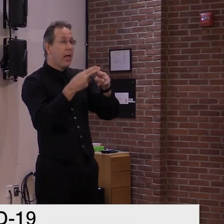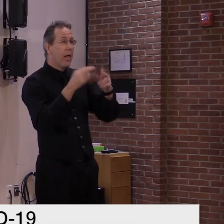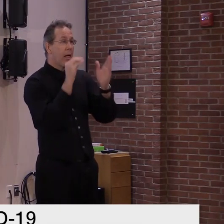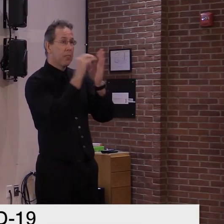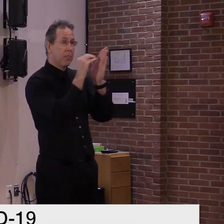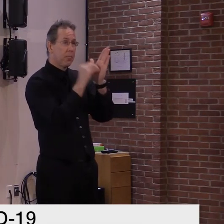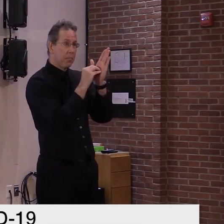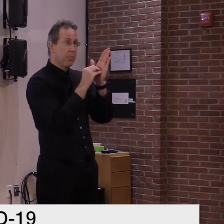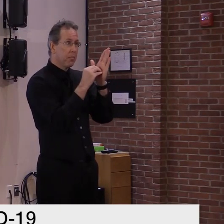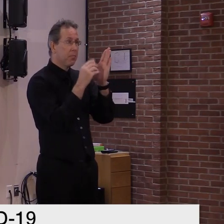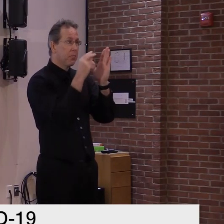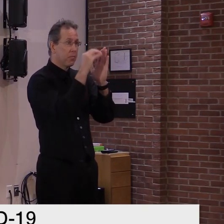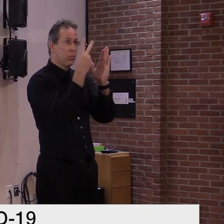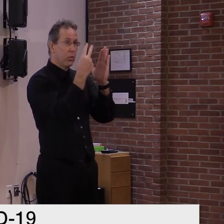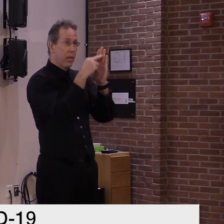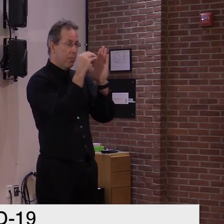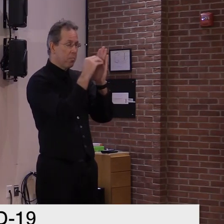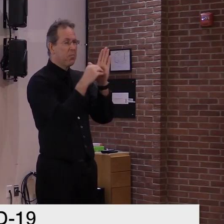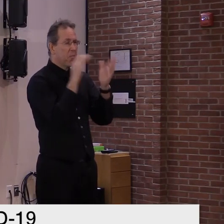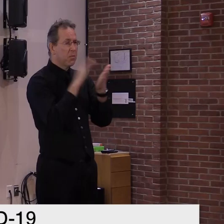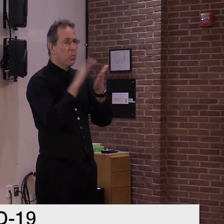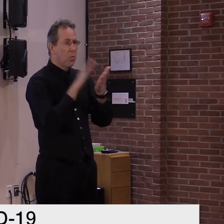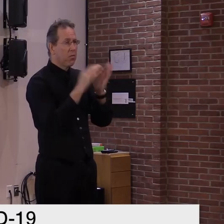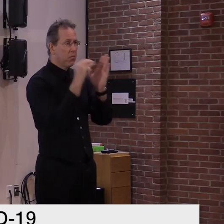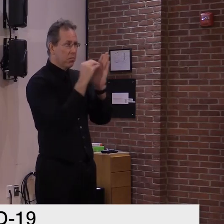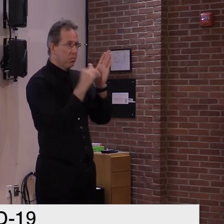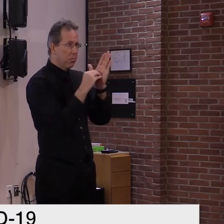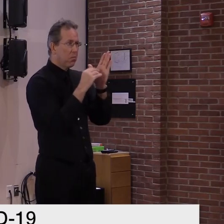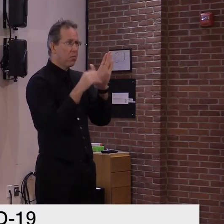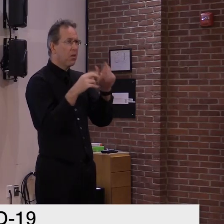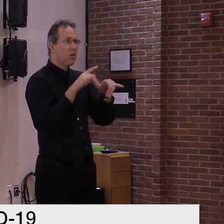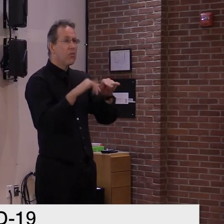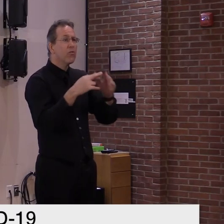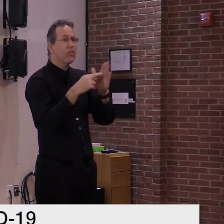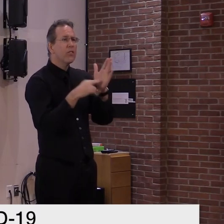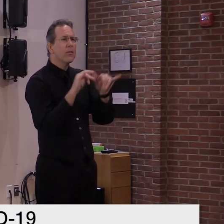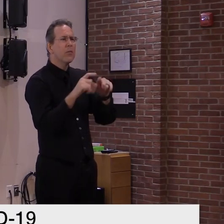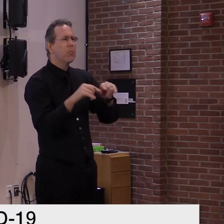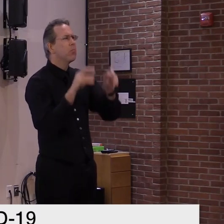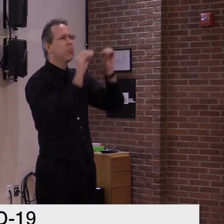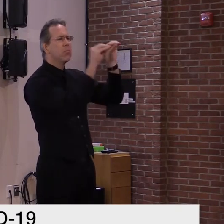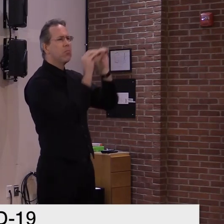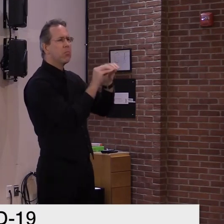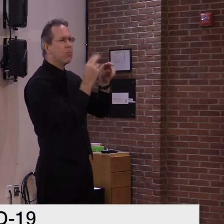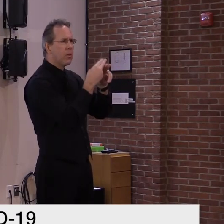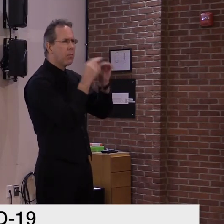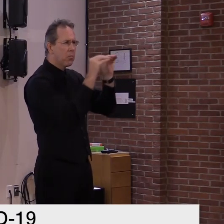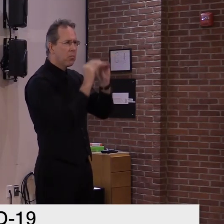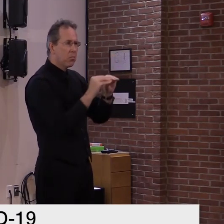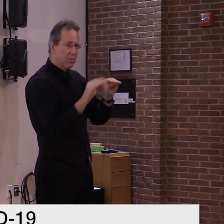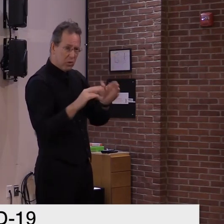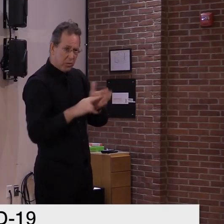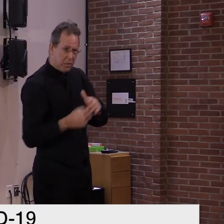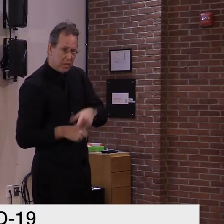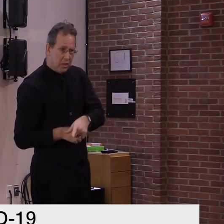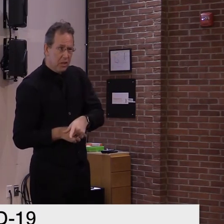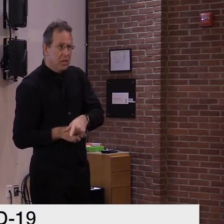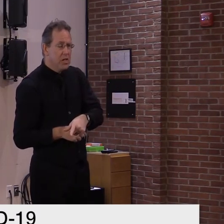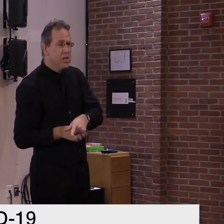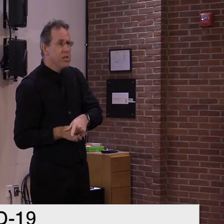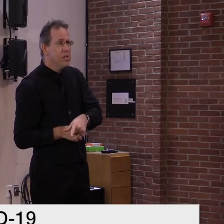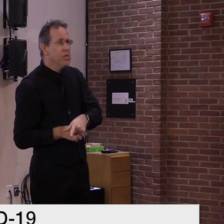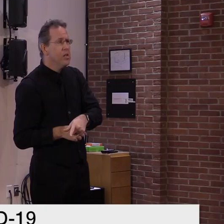you could register at the same time. Am I making myself clear on that? Yes. Yes.